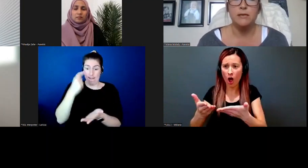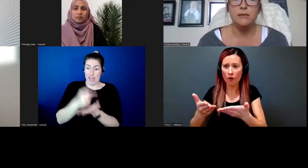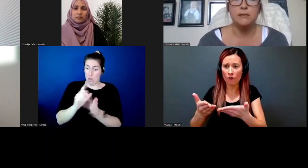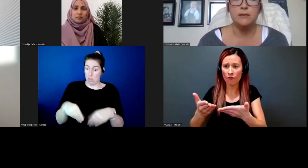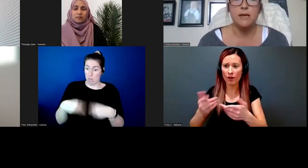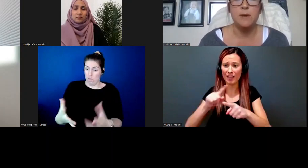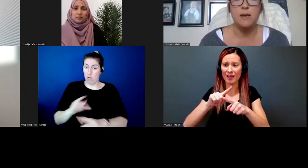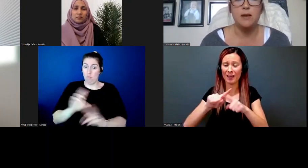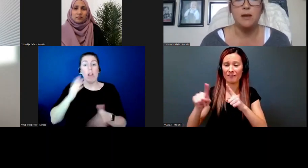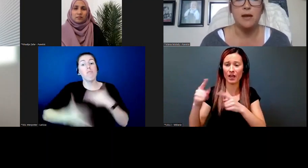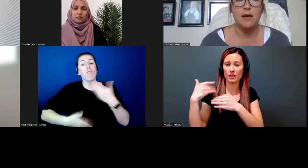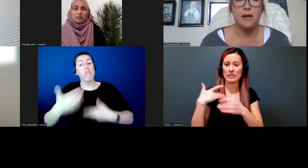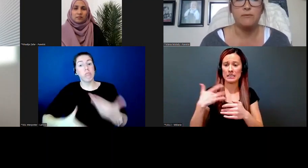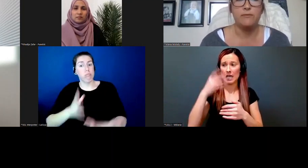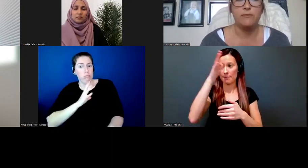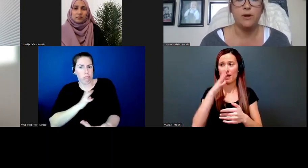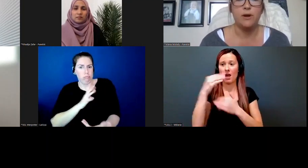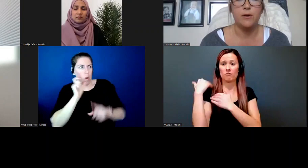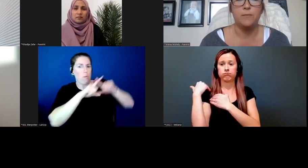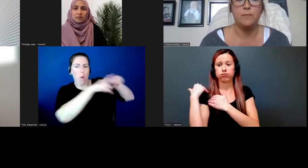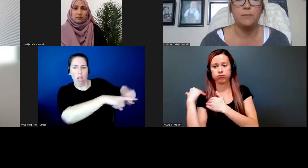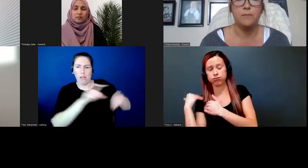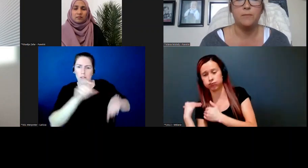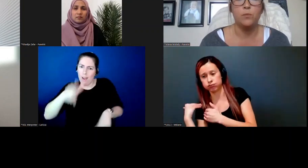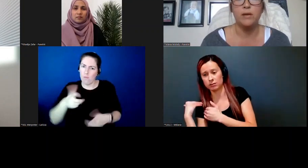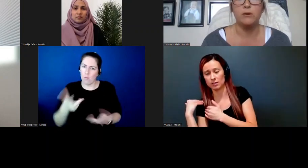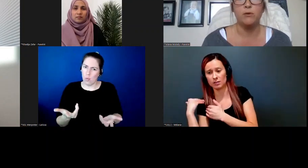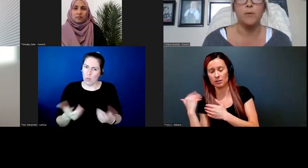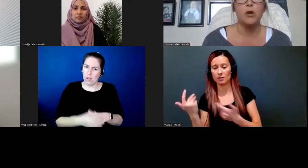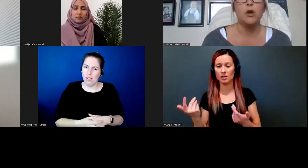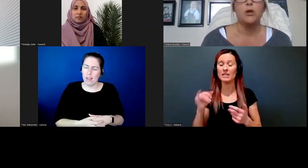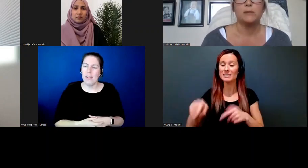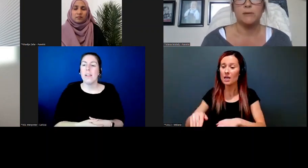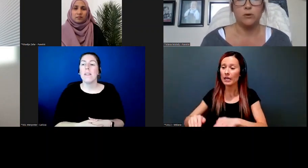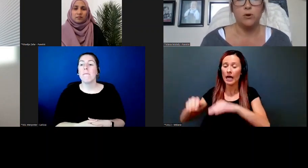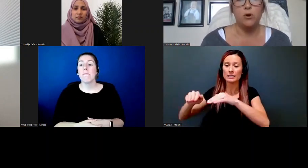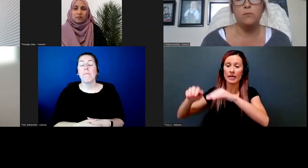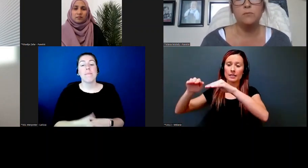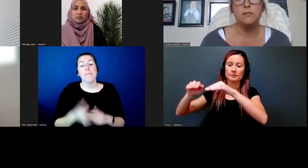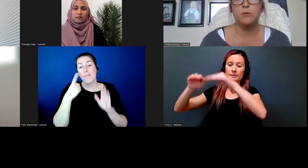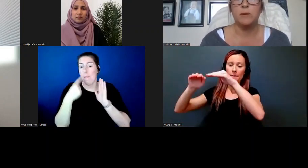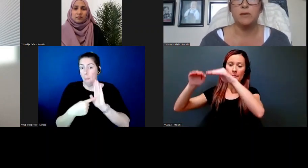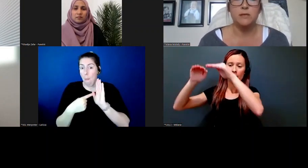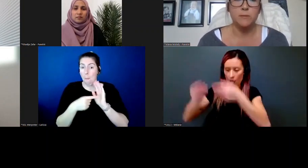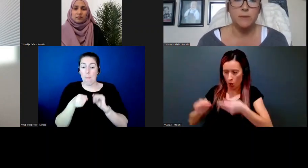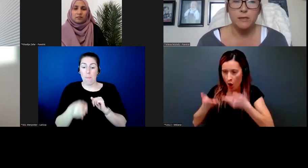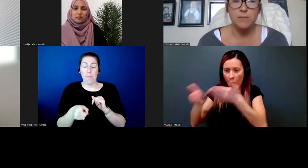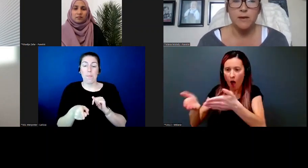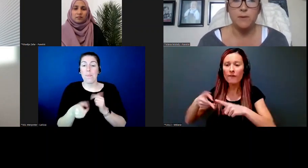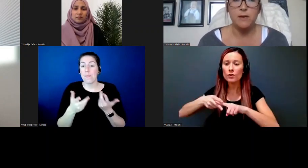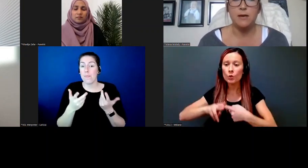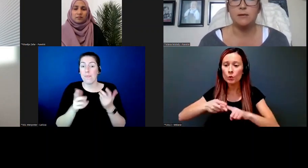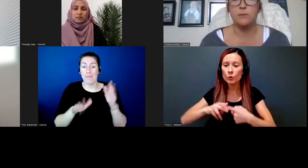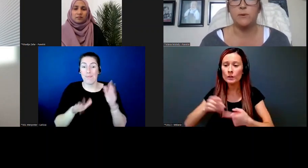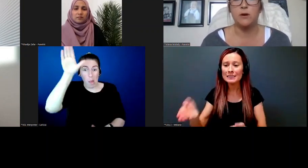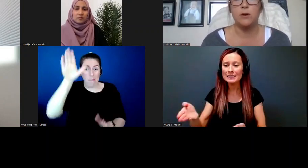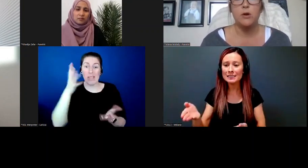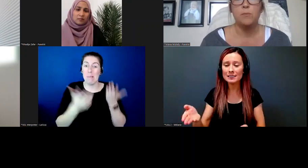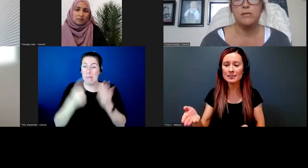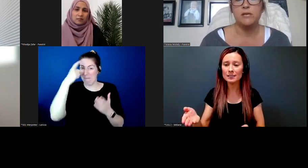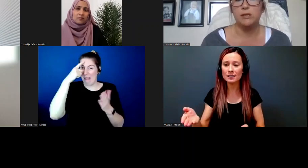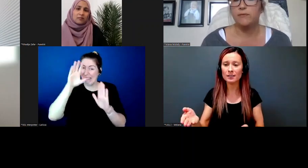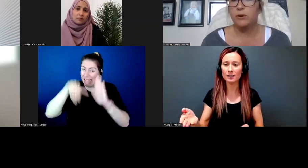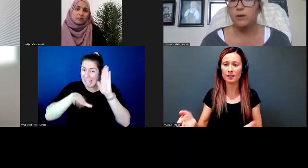therapeutical needs, they may have, when they grow up, special homes, their mental stability might be not as